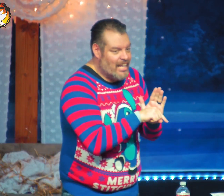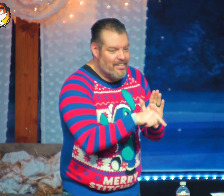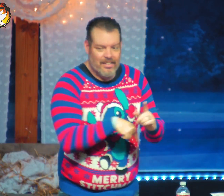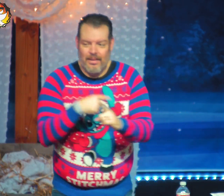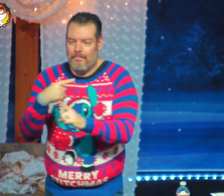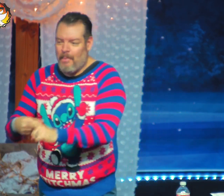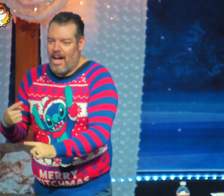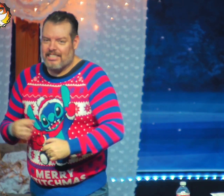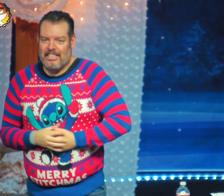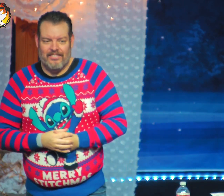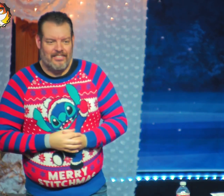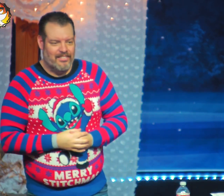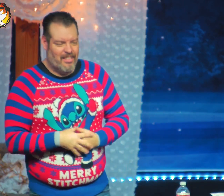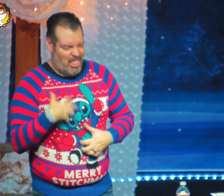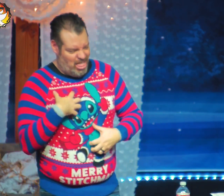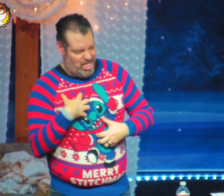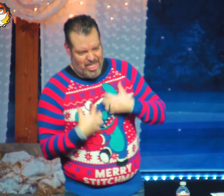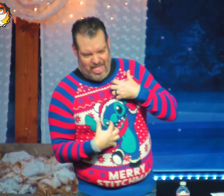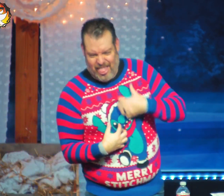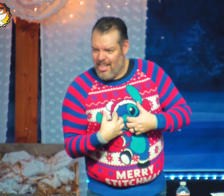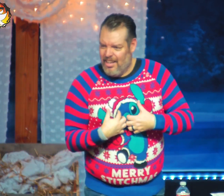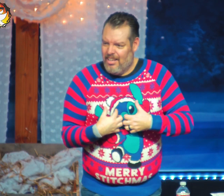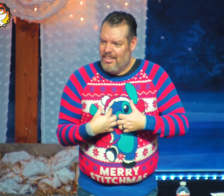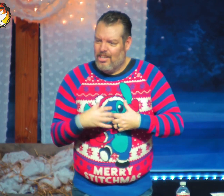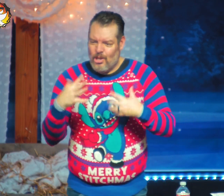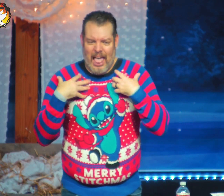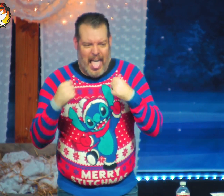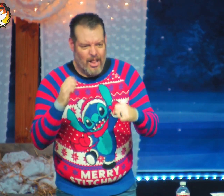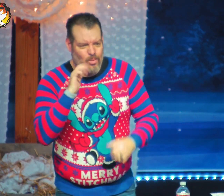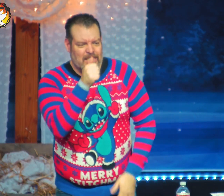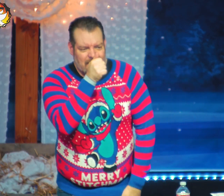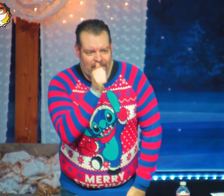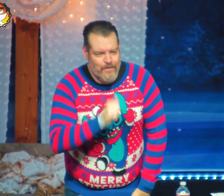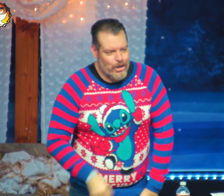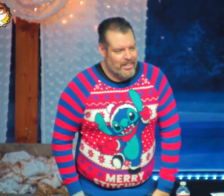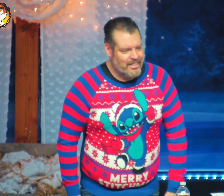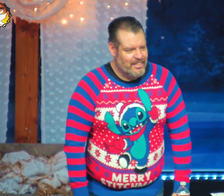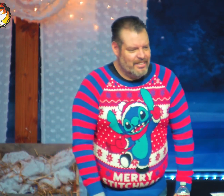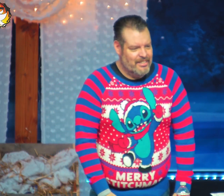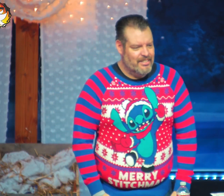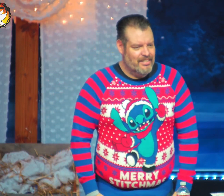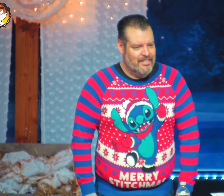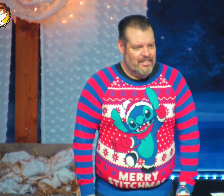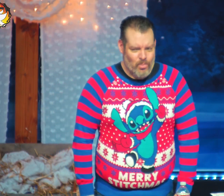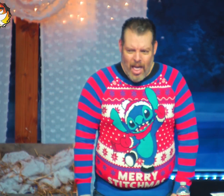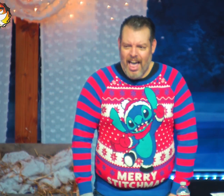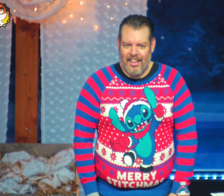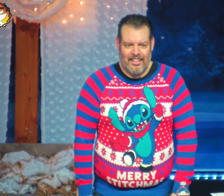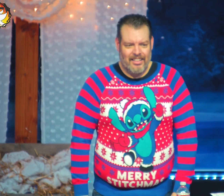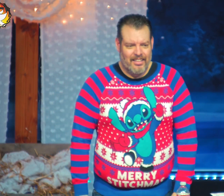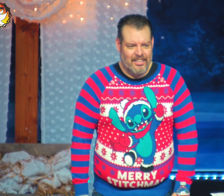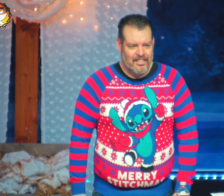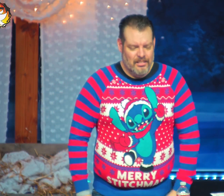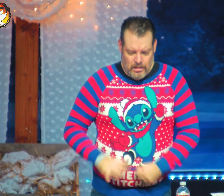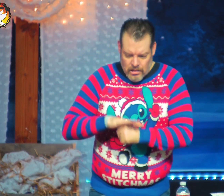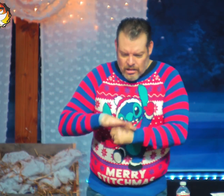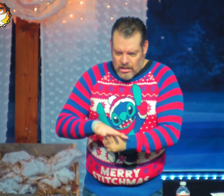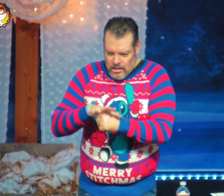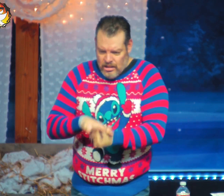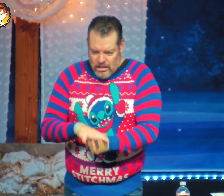the world, and then they say, God, I love you. I love the world. I love God. And that's a problem that some people do have. They need to let it